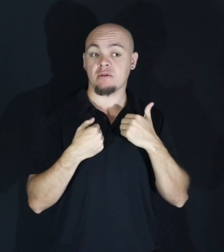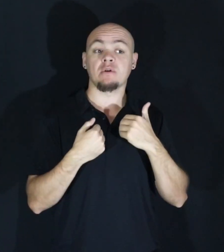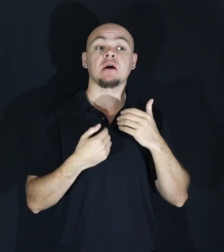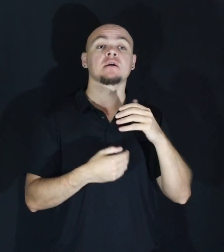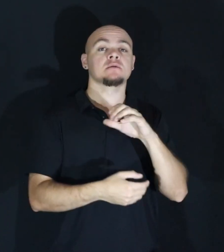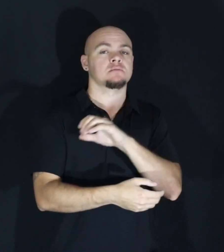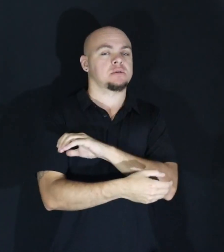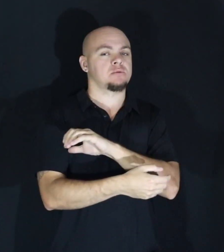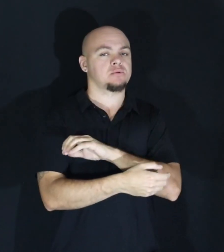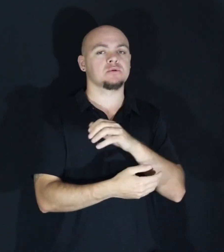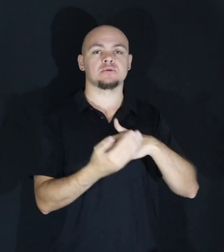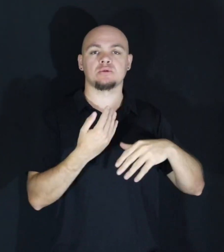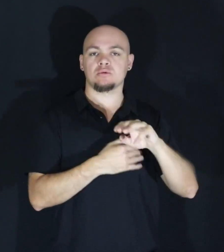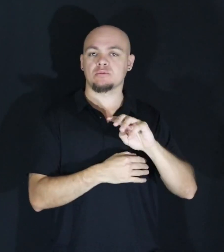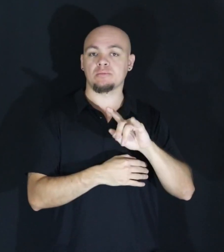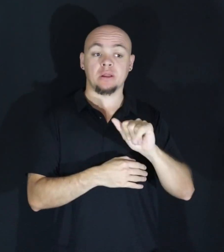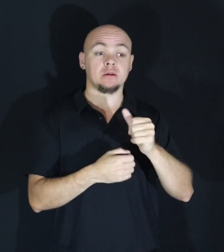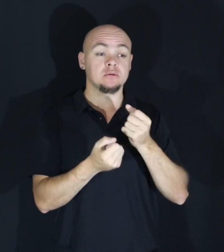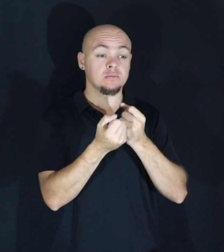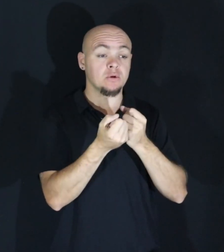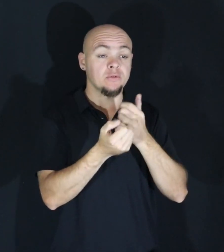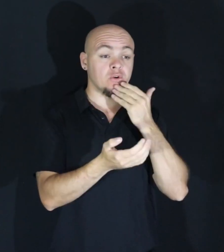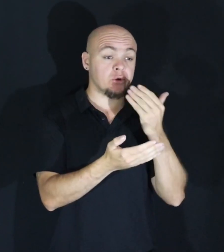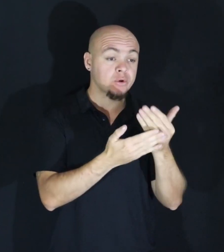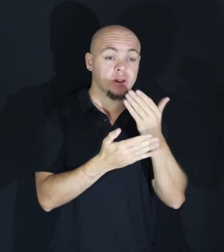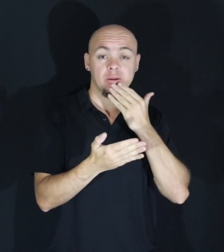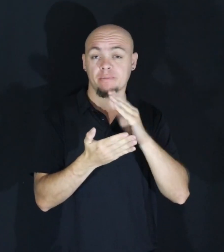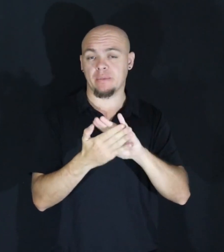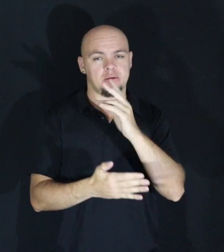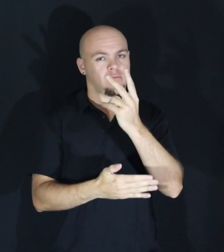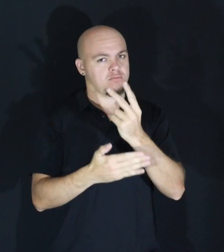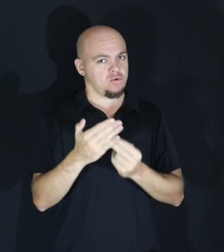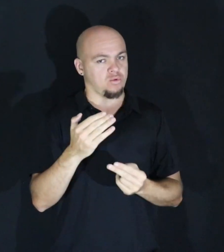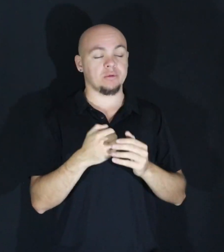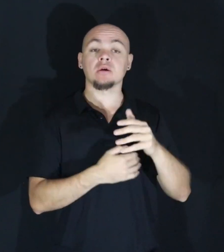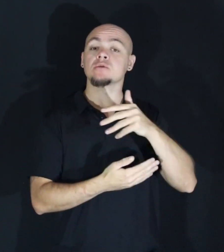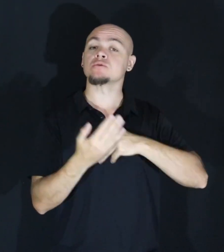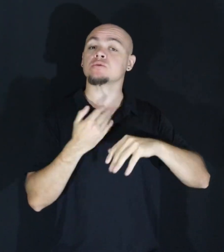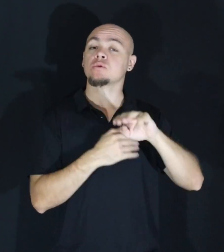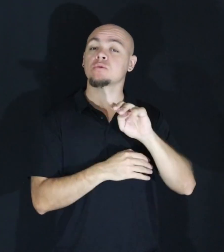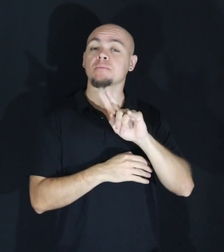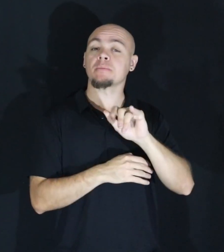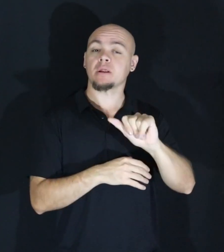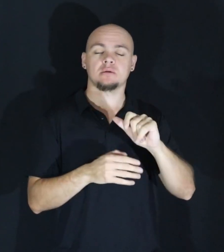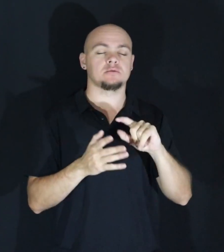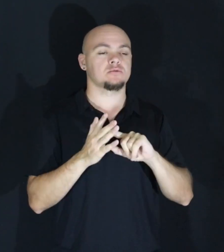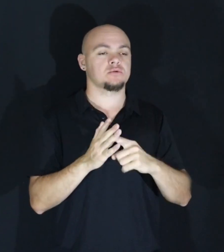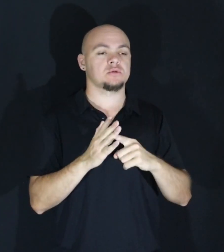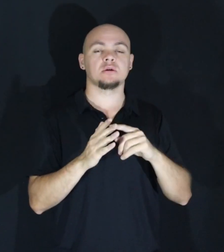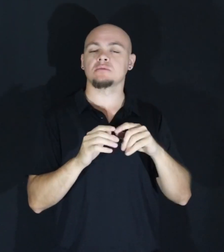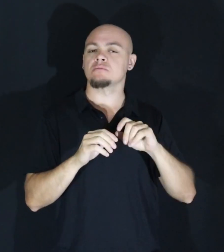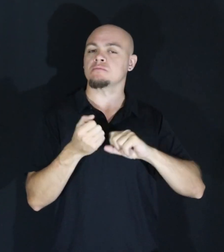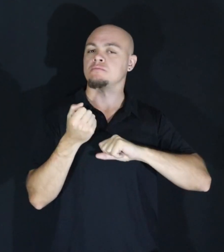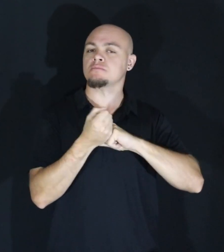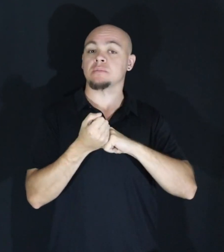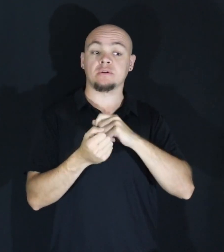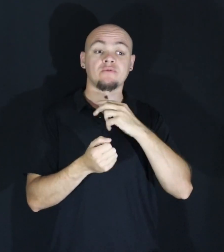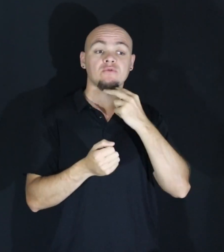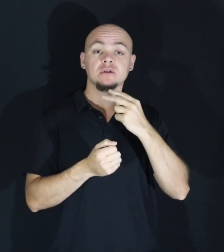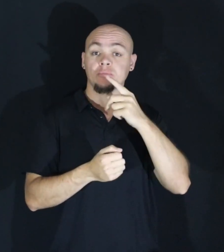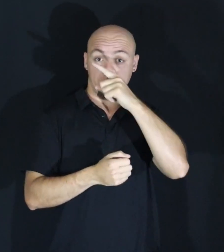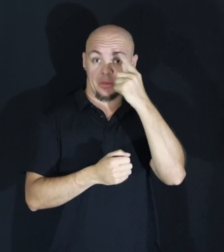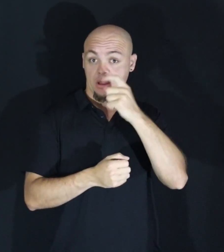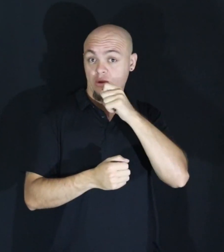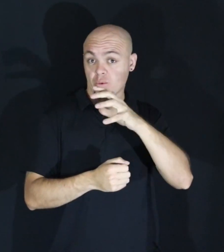media, you can galvanize your followers for good and for bad. Social media has helped amplify the voices to where Black women have